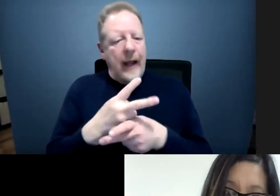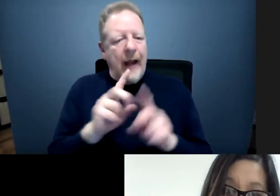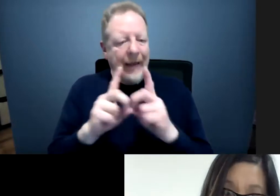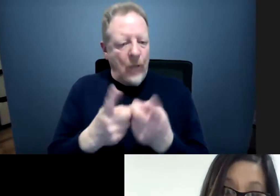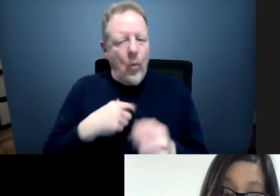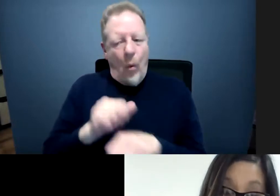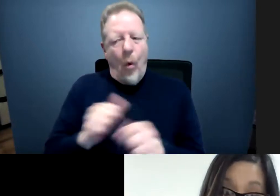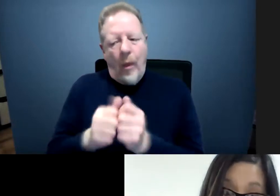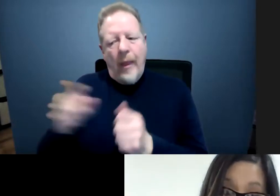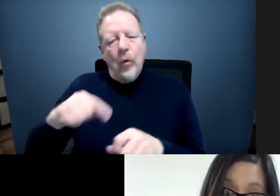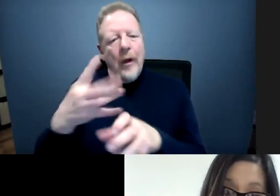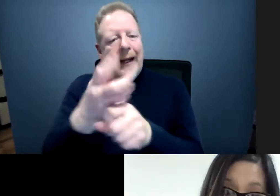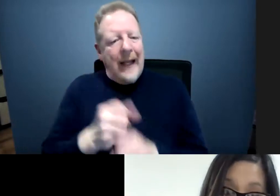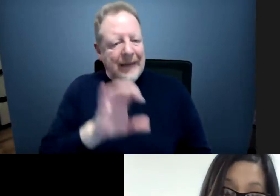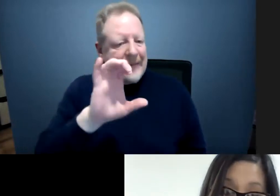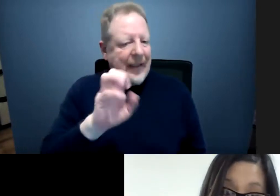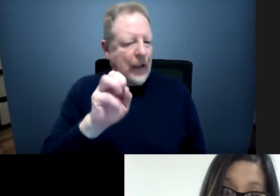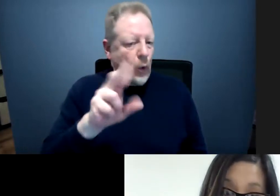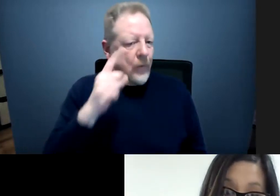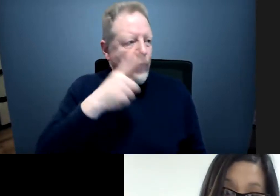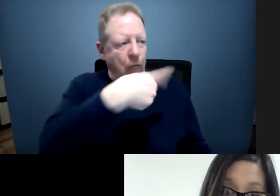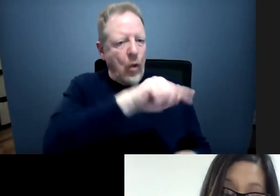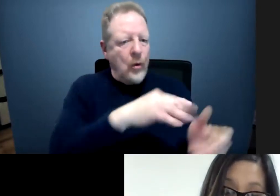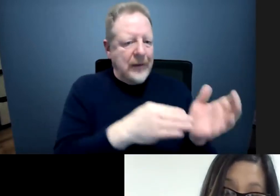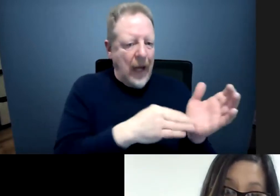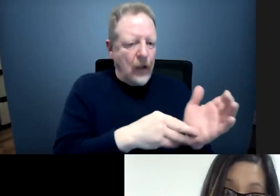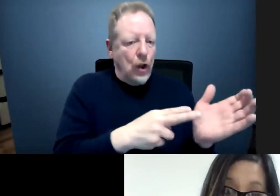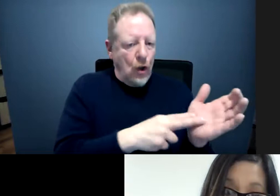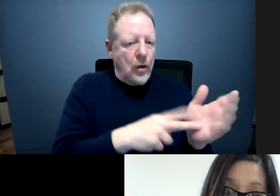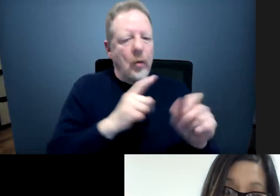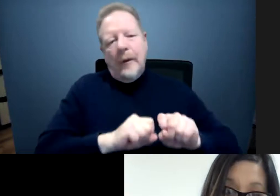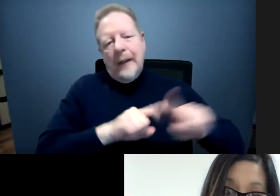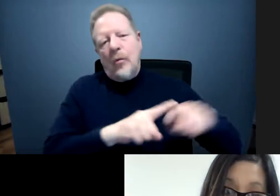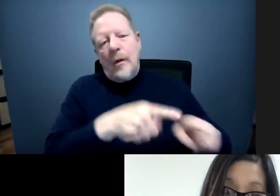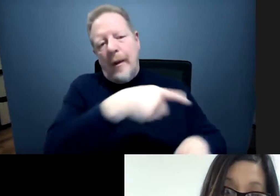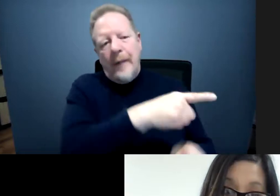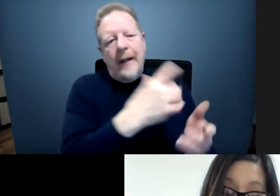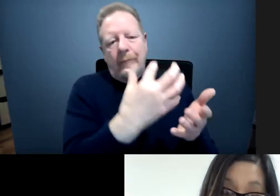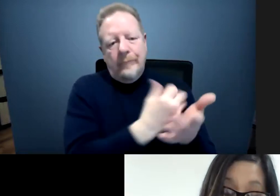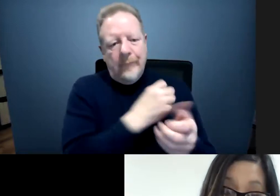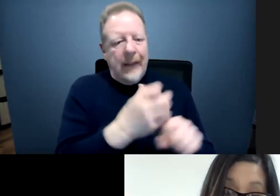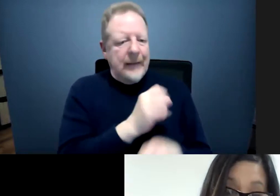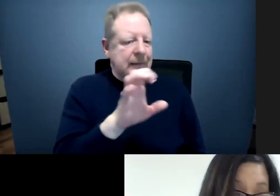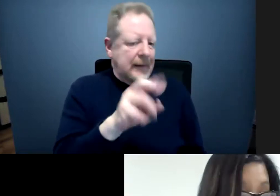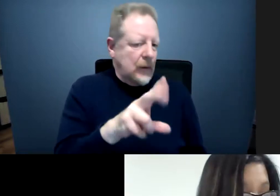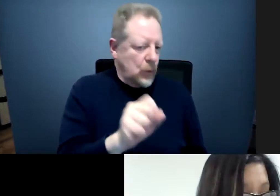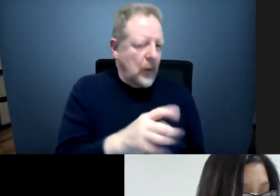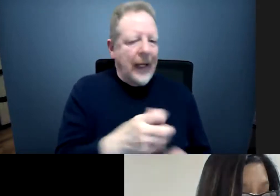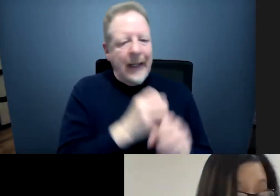get CEUs, and they'll be disseminated to the healthcare community so they can get the education that Penny